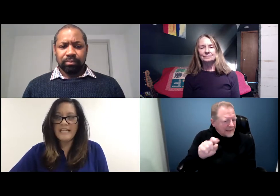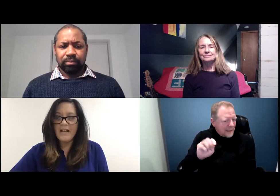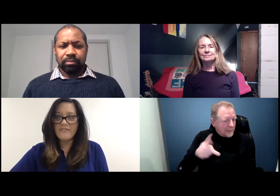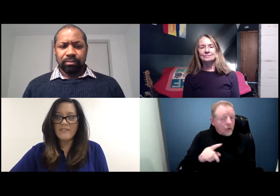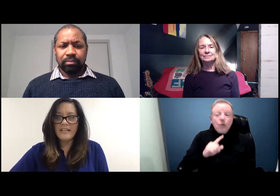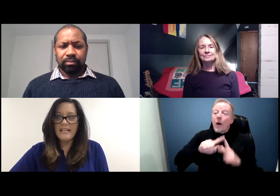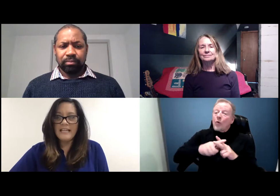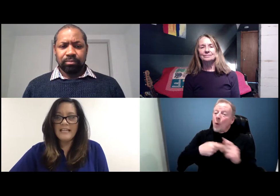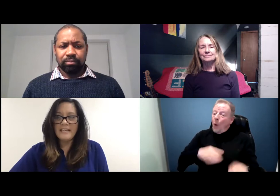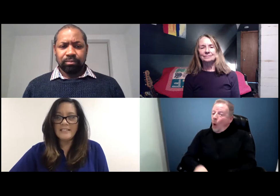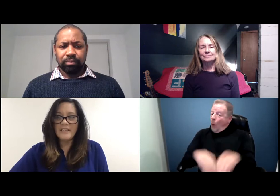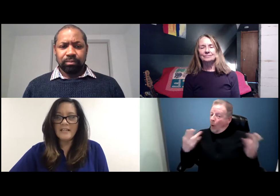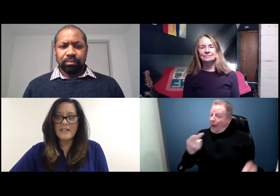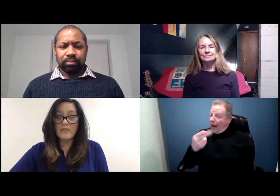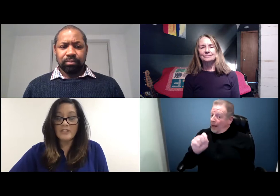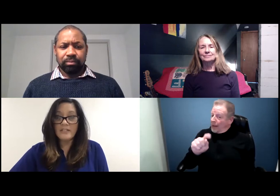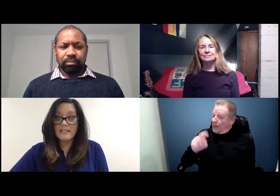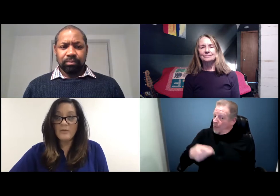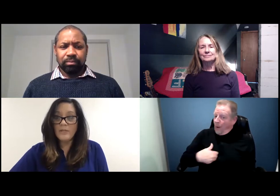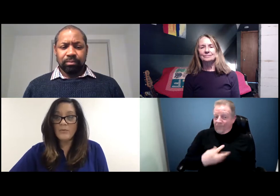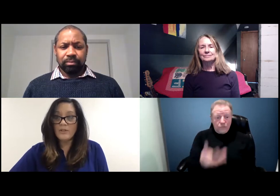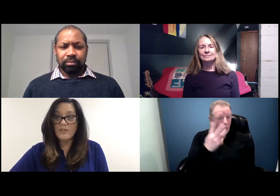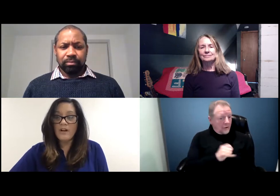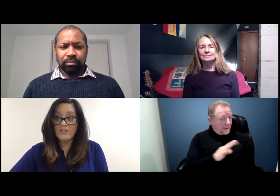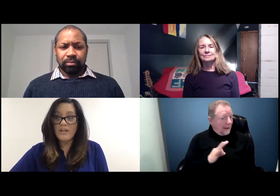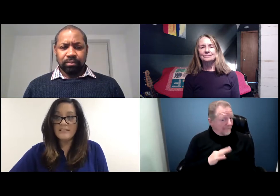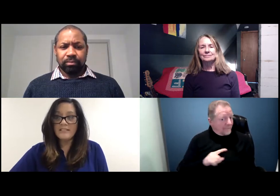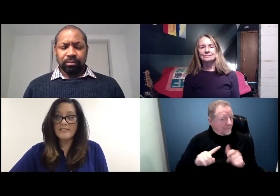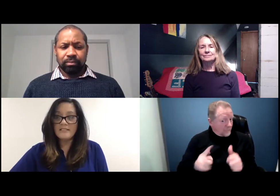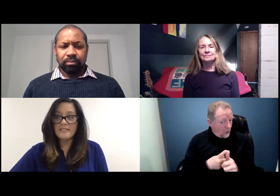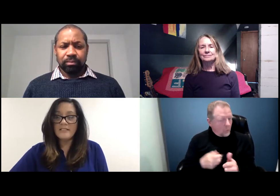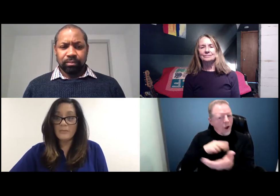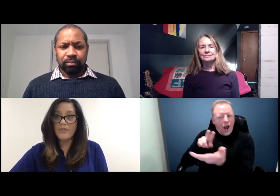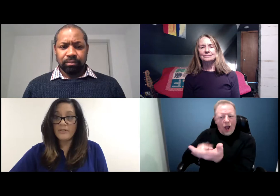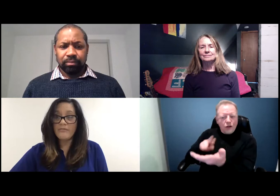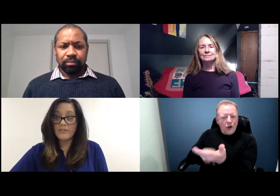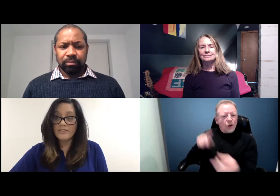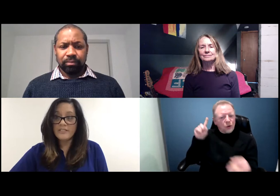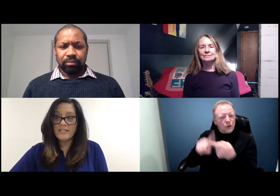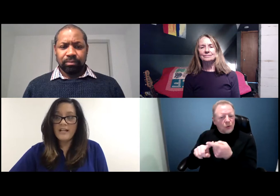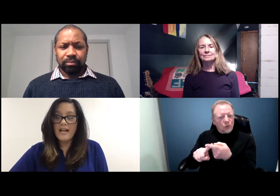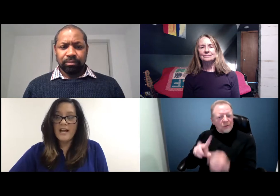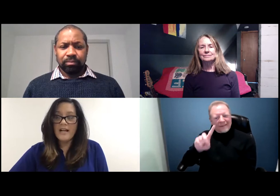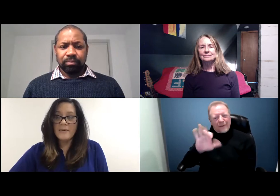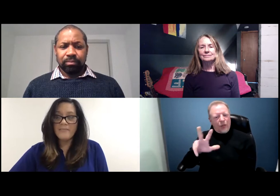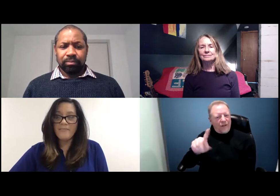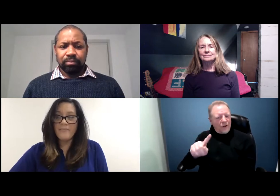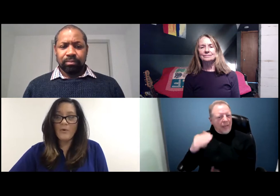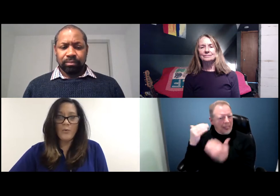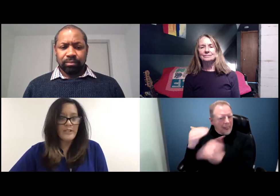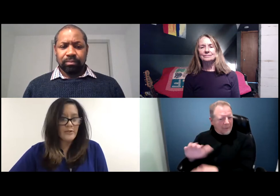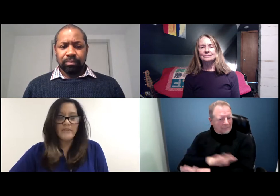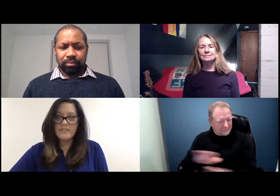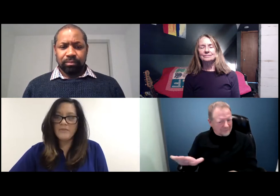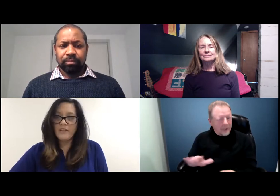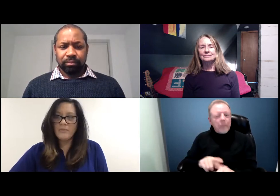original staff, and originally we were contracted until December 31st.